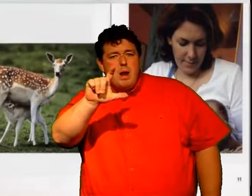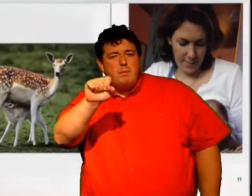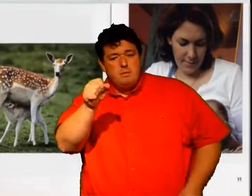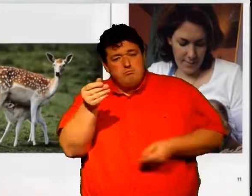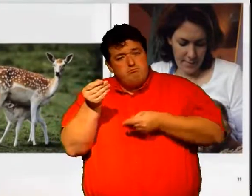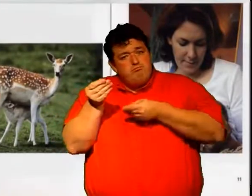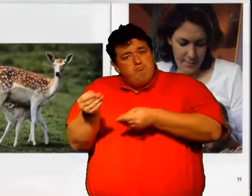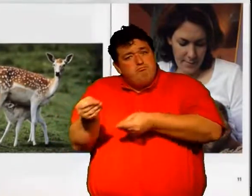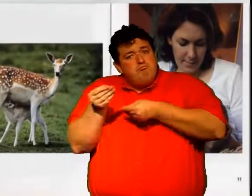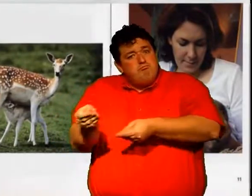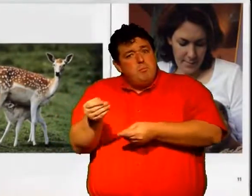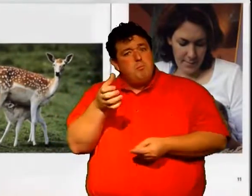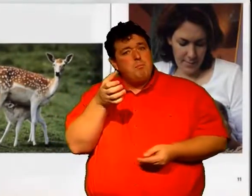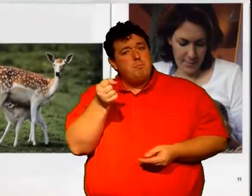Mammals feed their babies milk.